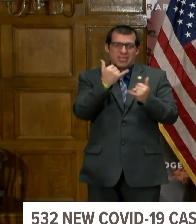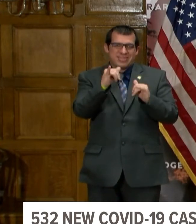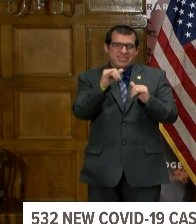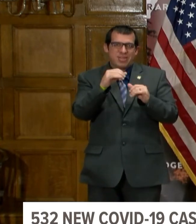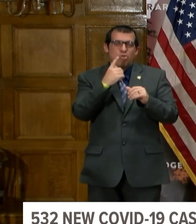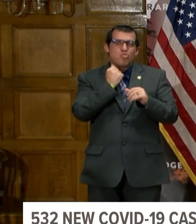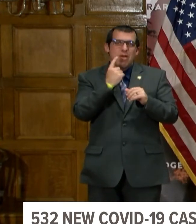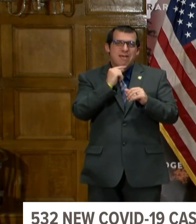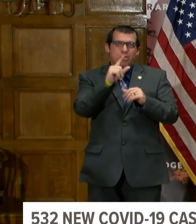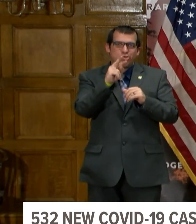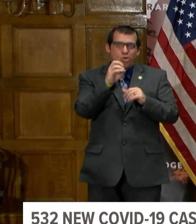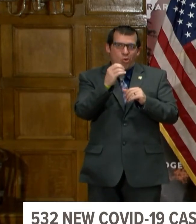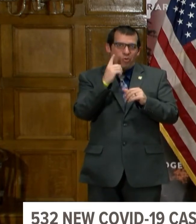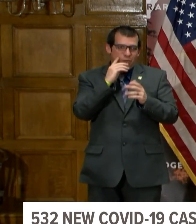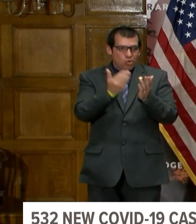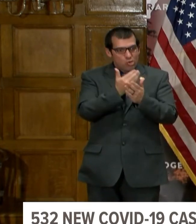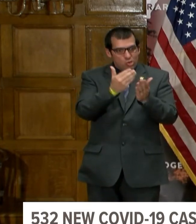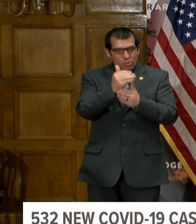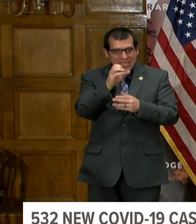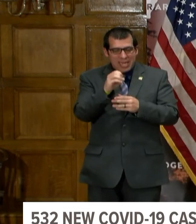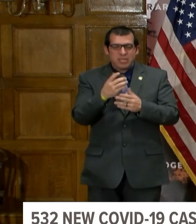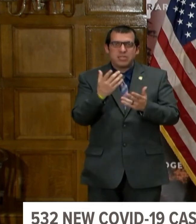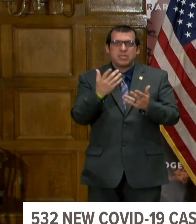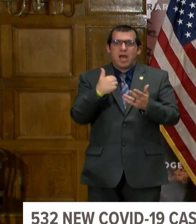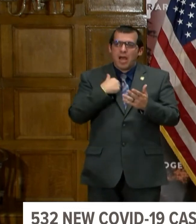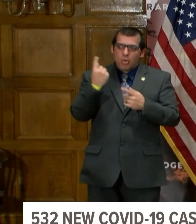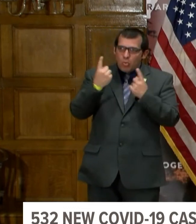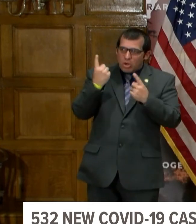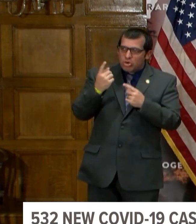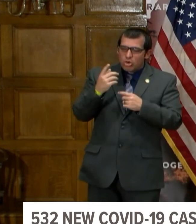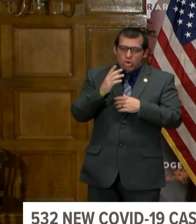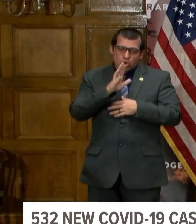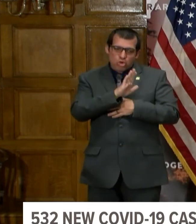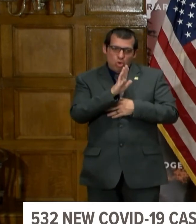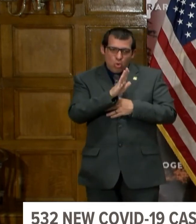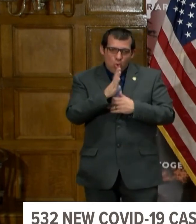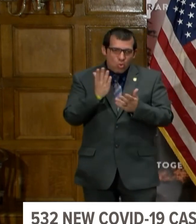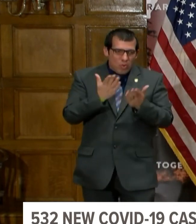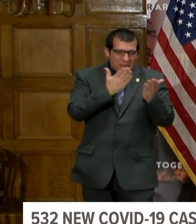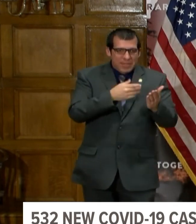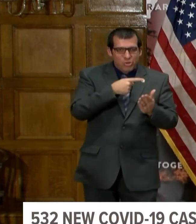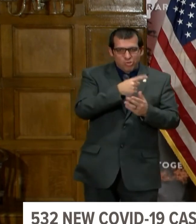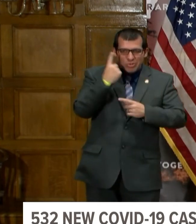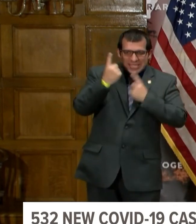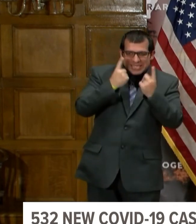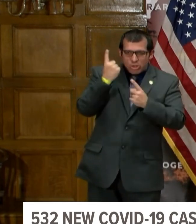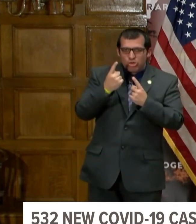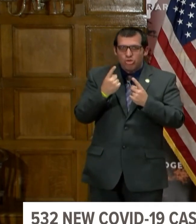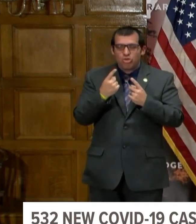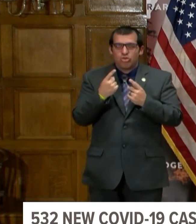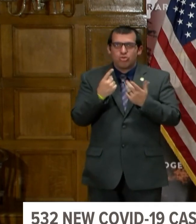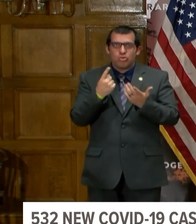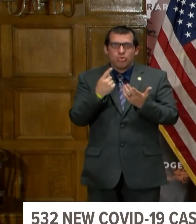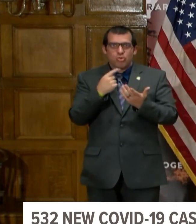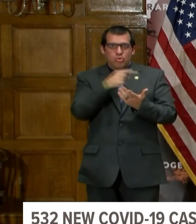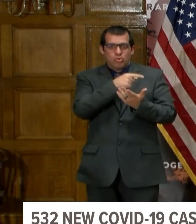cases. Want to see, which of those recommendations are you taking a look at, and do you think need to be